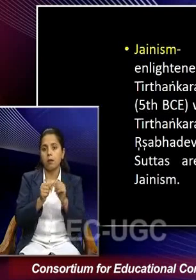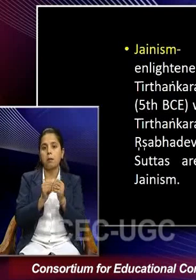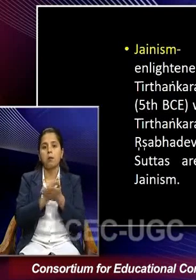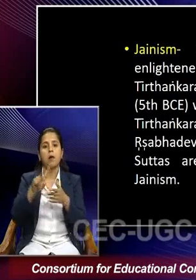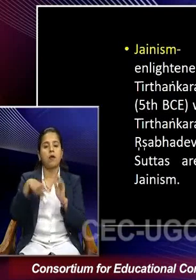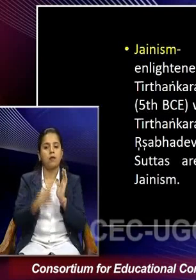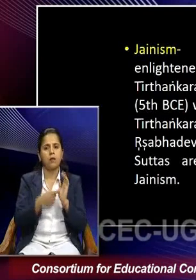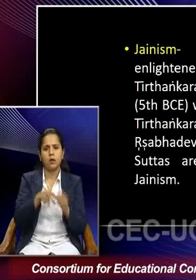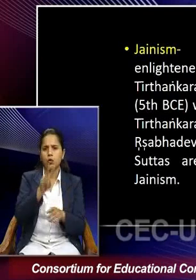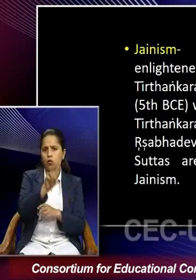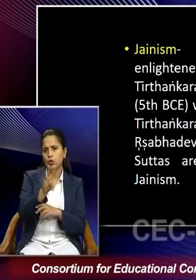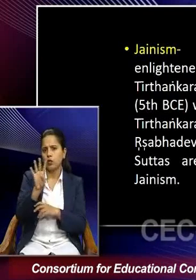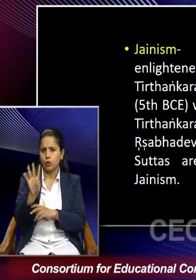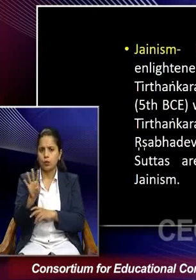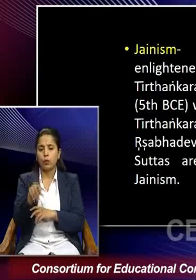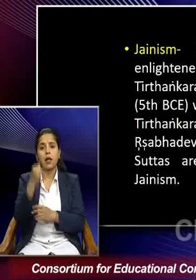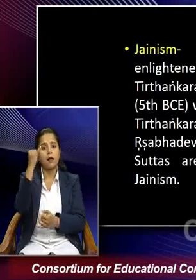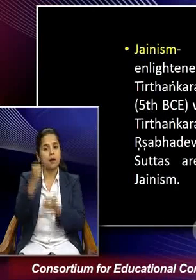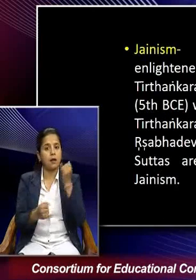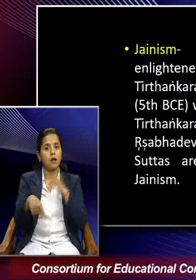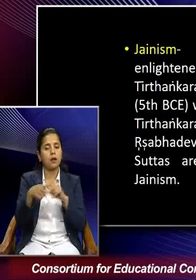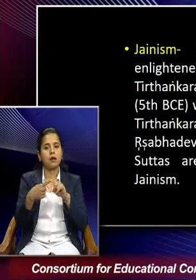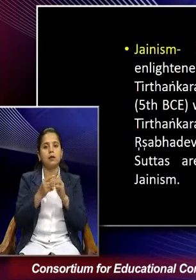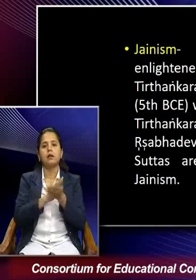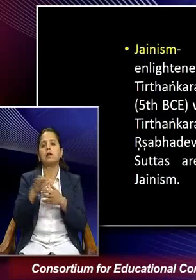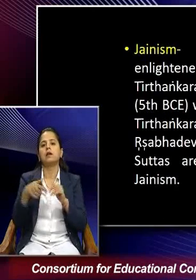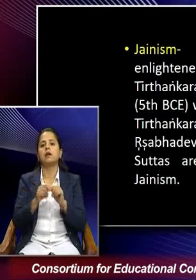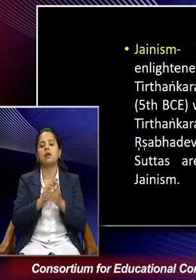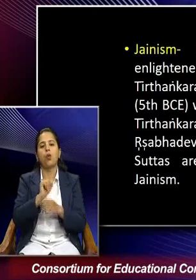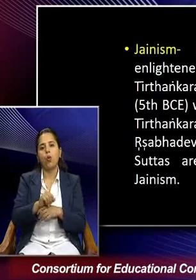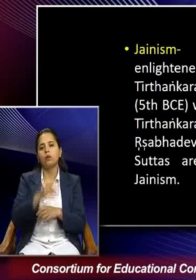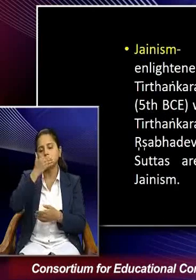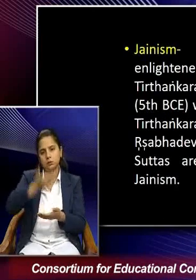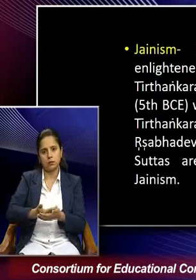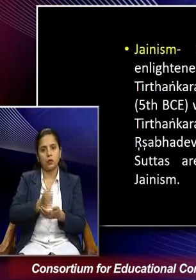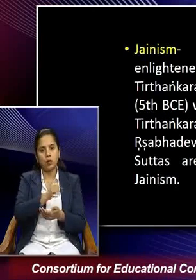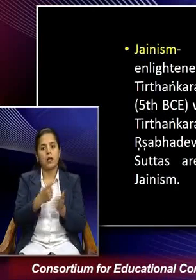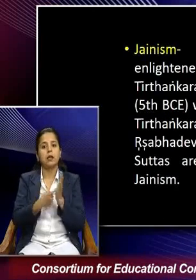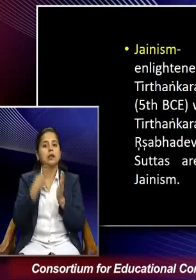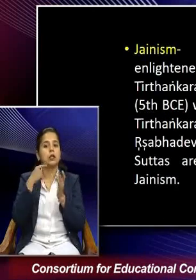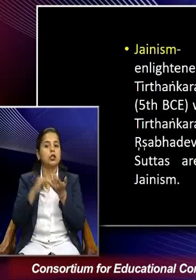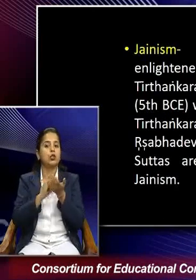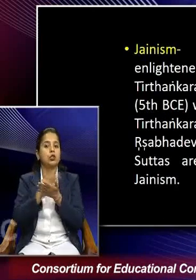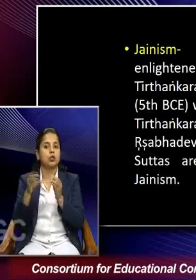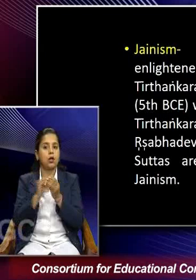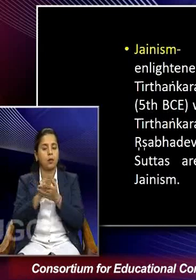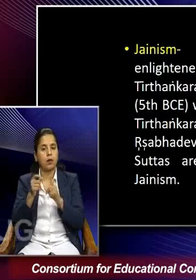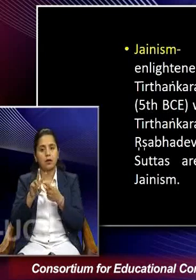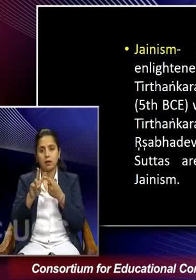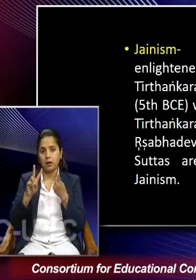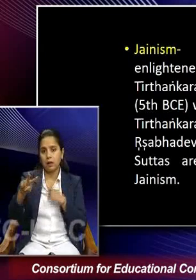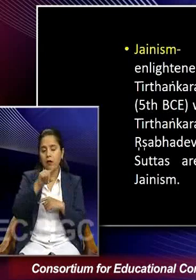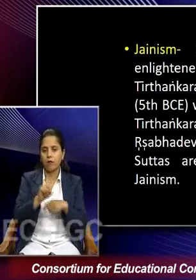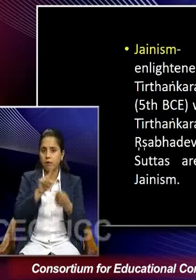was the 24th and the last Tirthankars of Jainism, and Rishabdev was being the